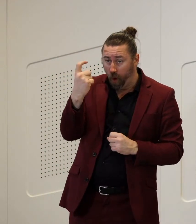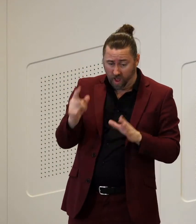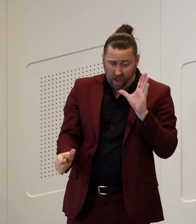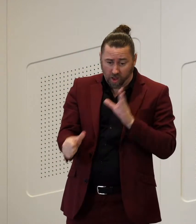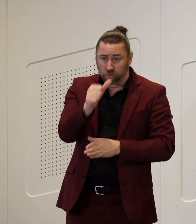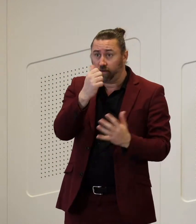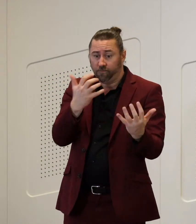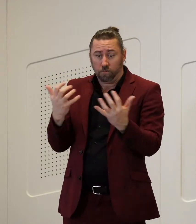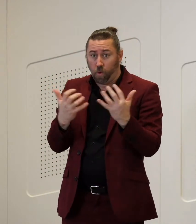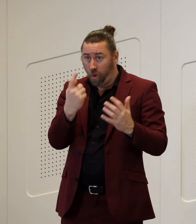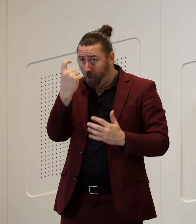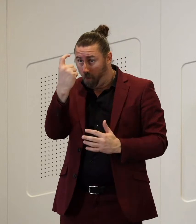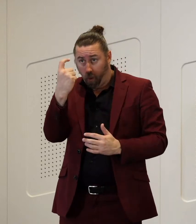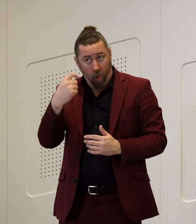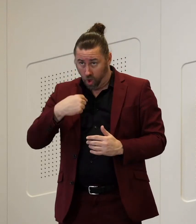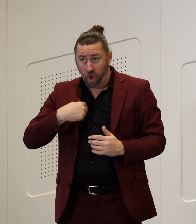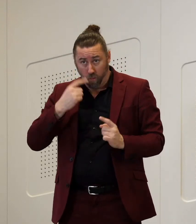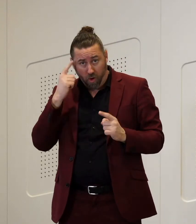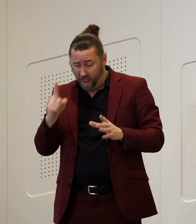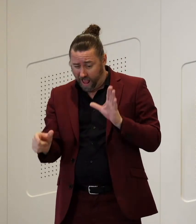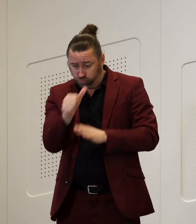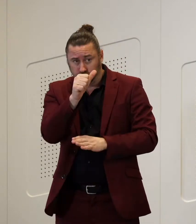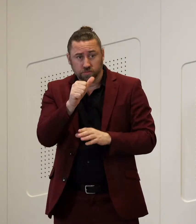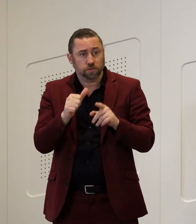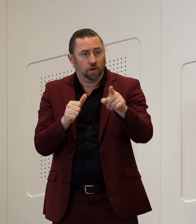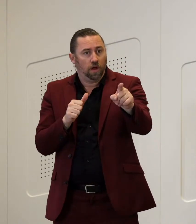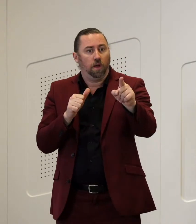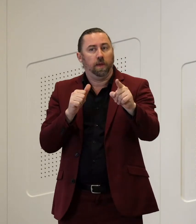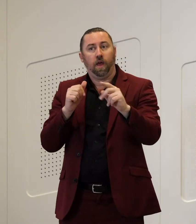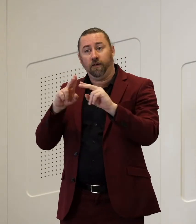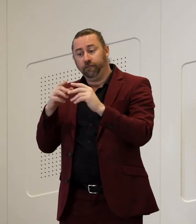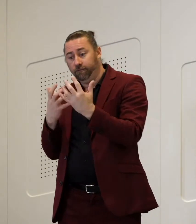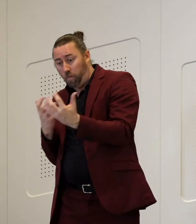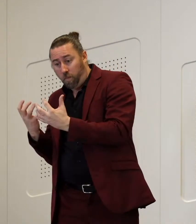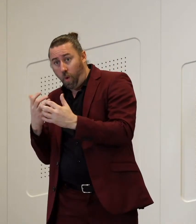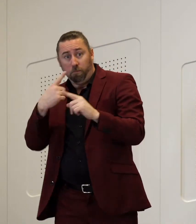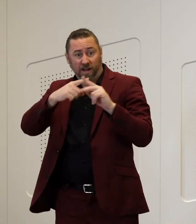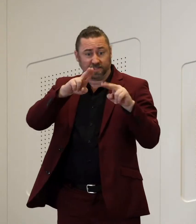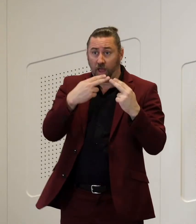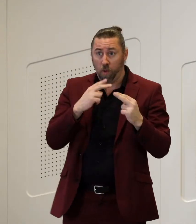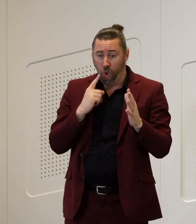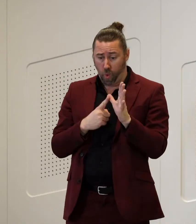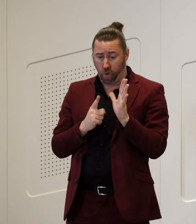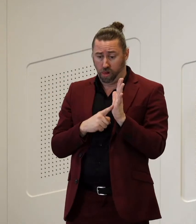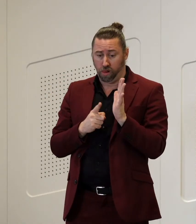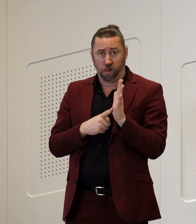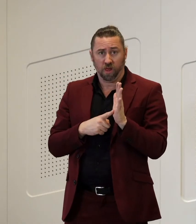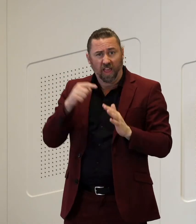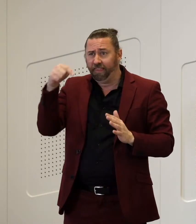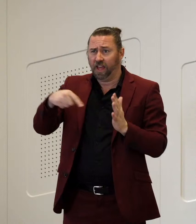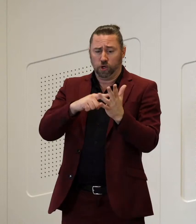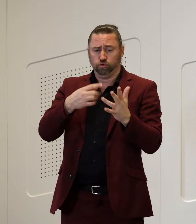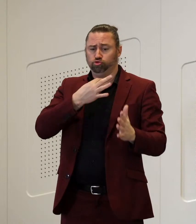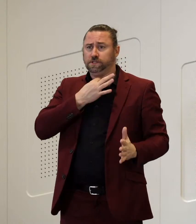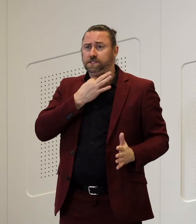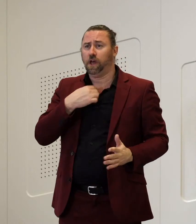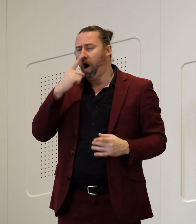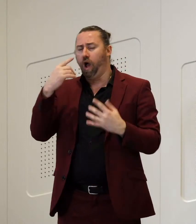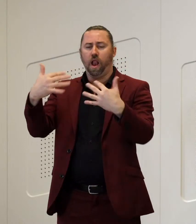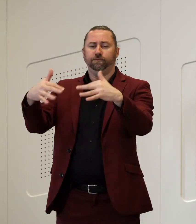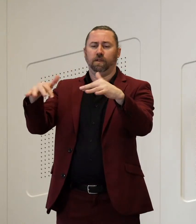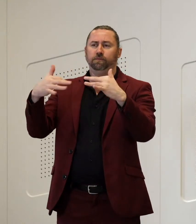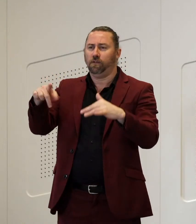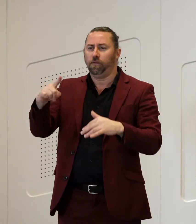and that's Yep. it? I'm very Is concerned. that for the families or the NRL teams? It's for all of them, yes. This is too risky. We just